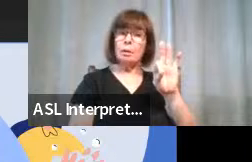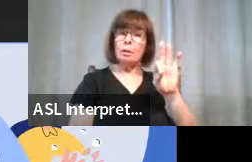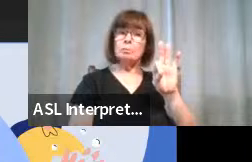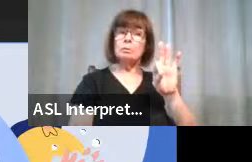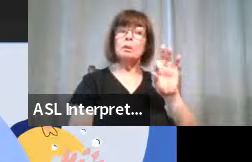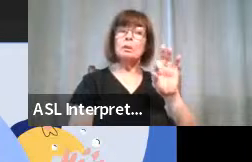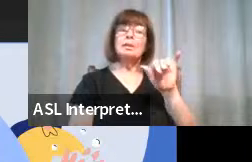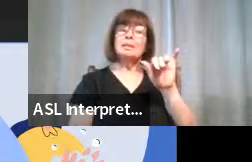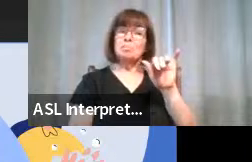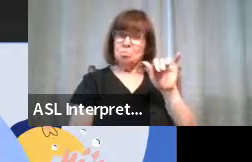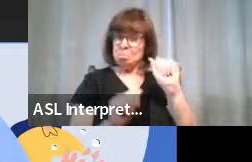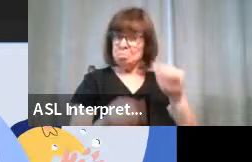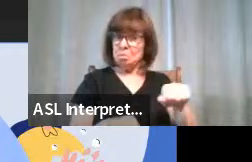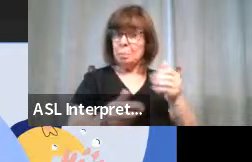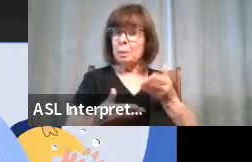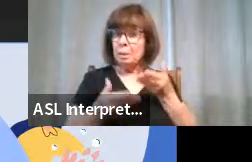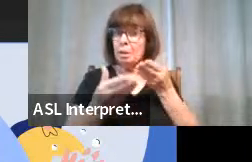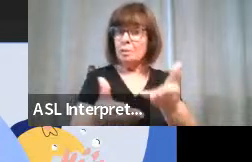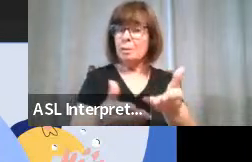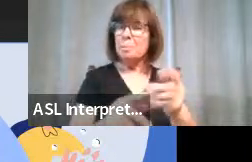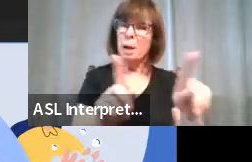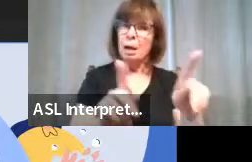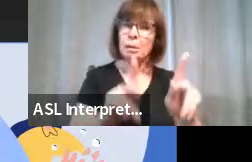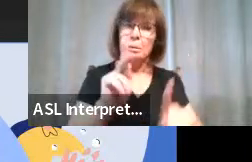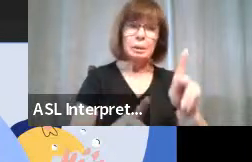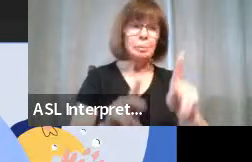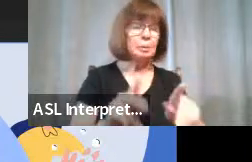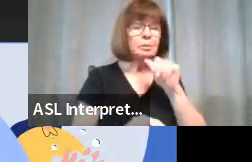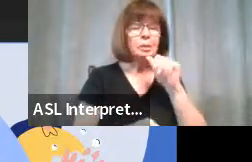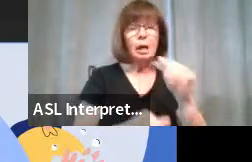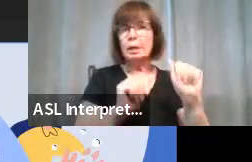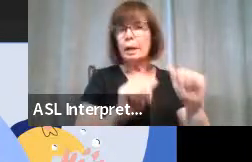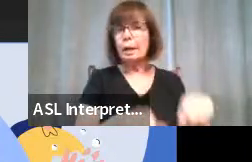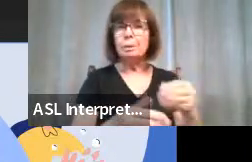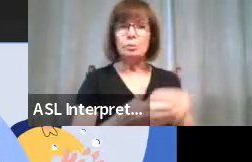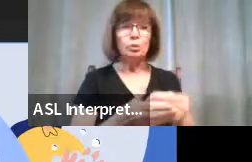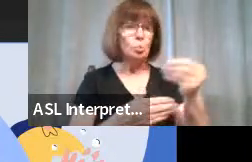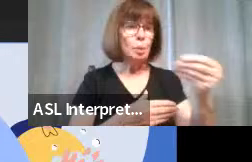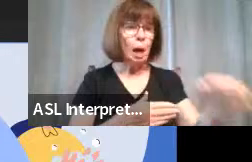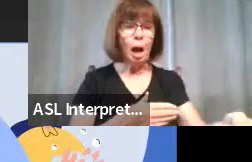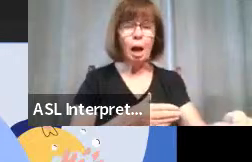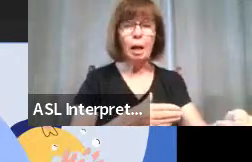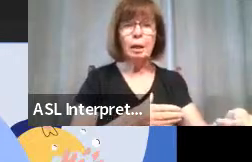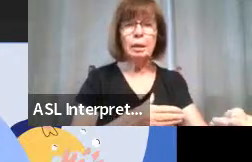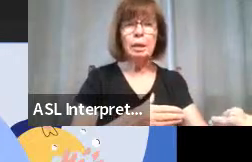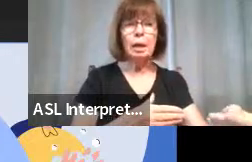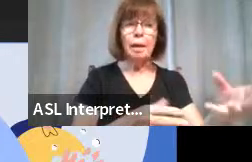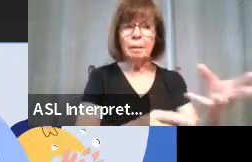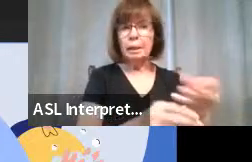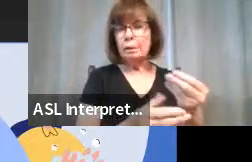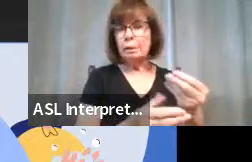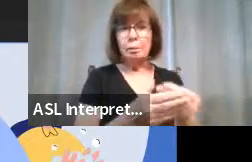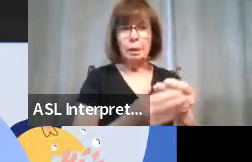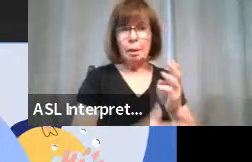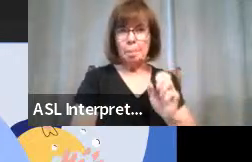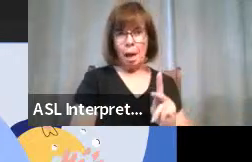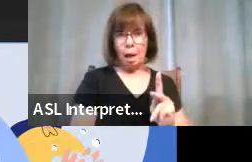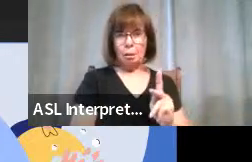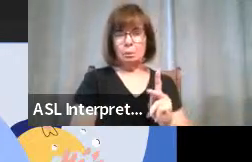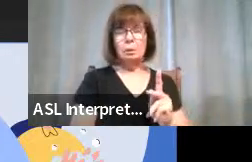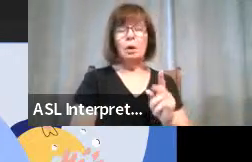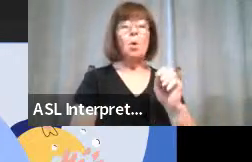that people who were not able to necessarily buy them in advance and then be reimbursed, or